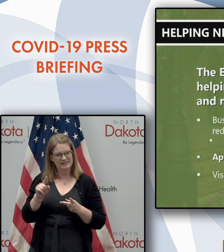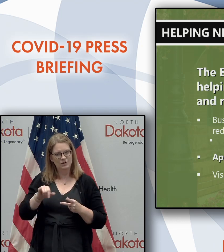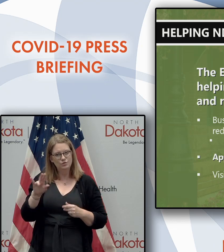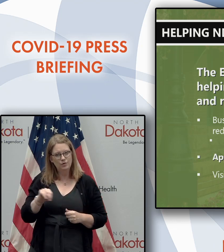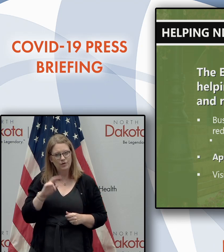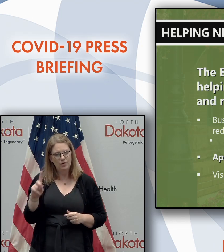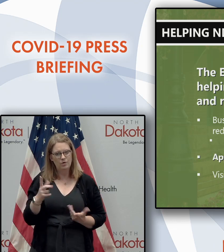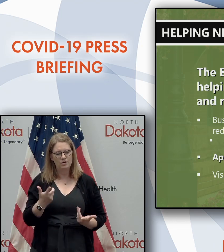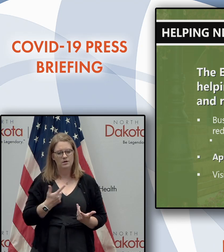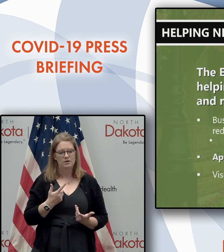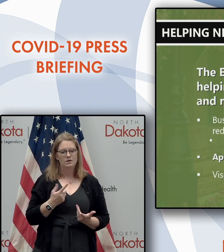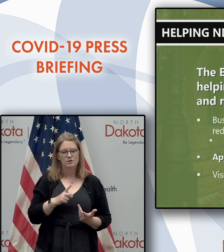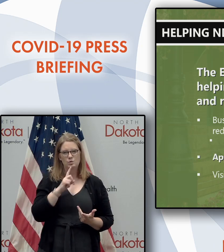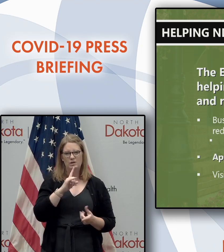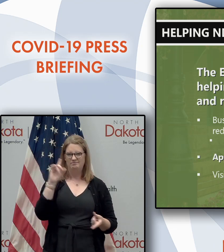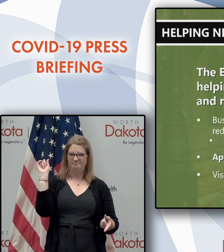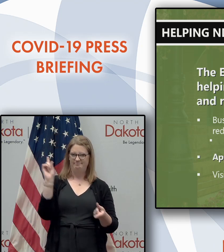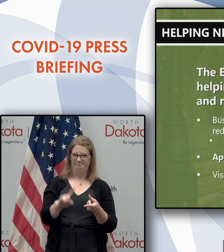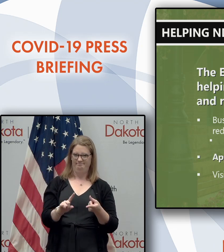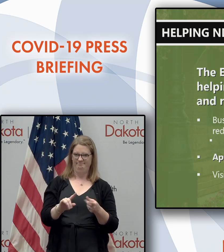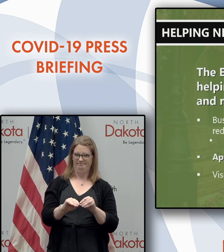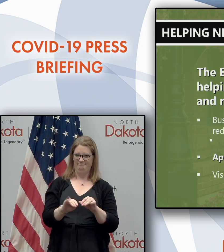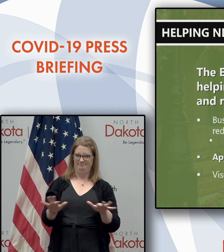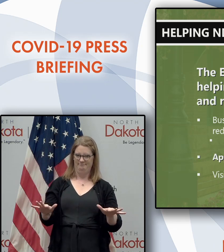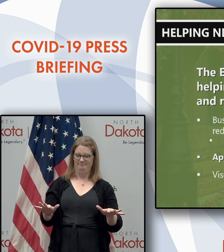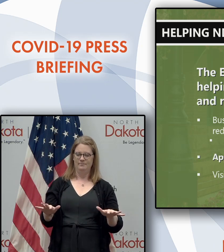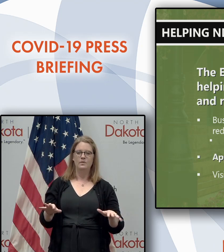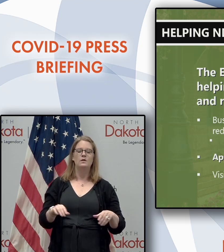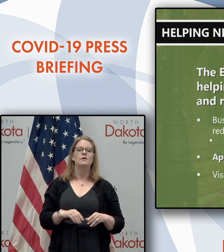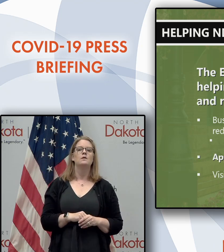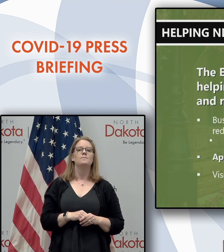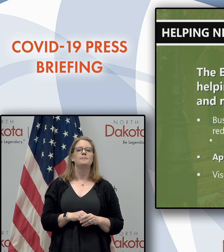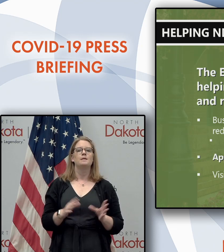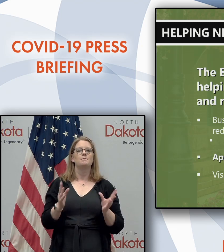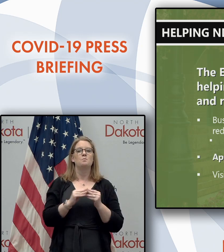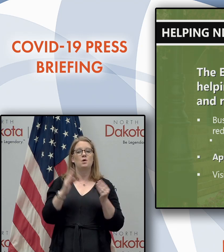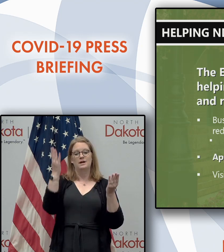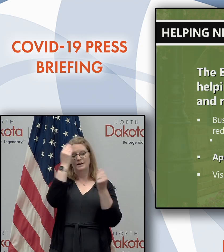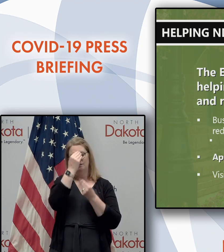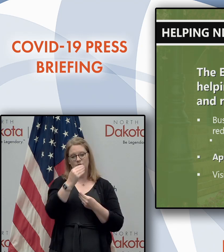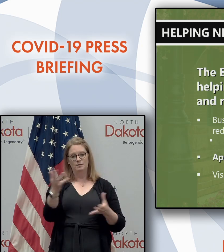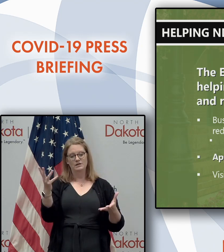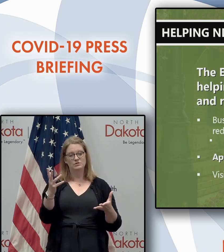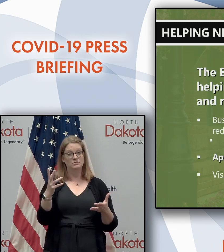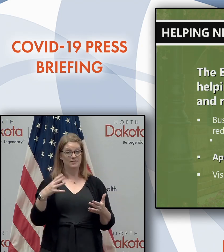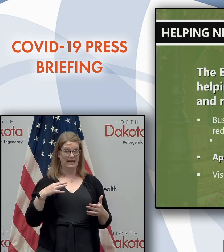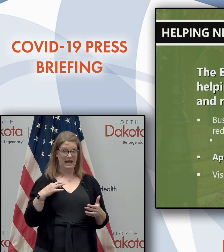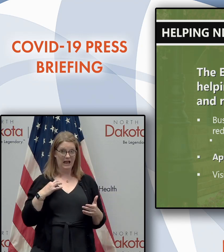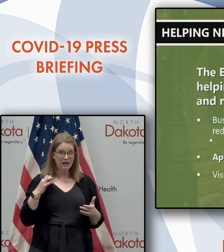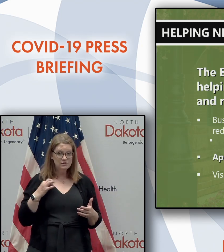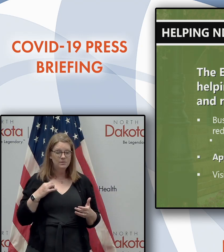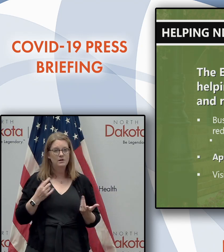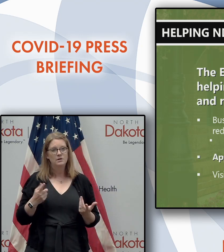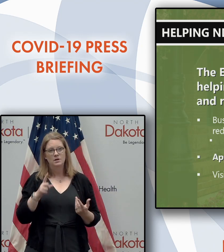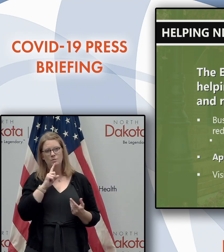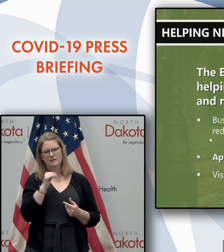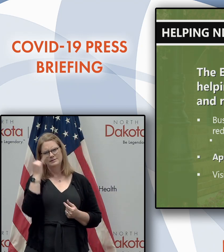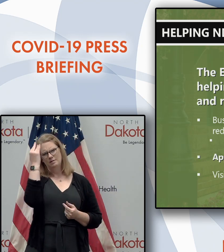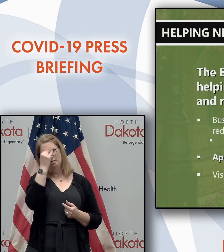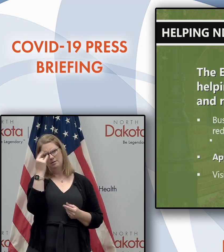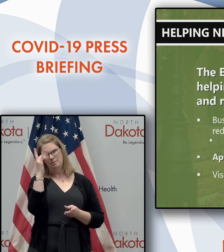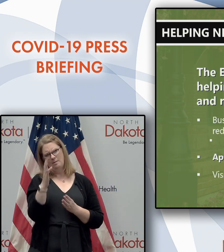direct investments to reduce COVID-19. The more information about what can be eligible as you start thinking about your